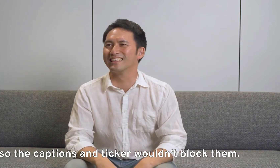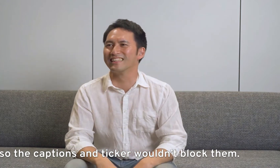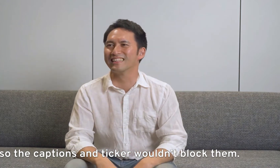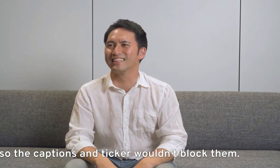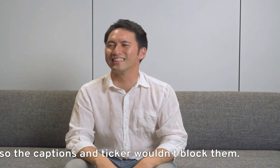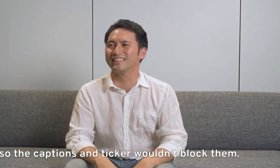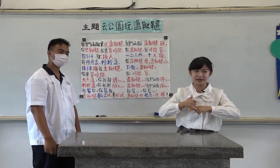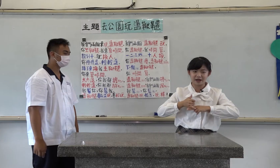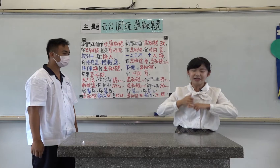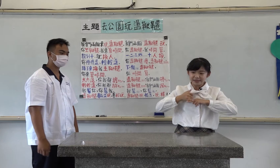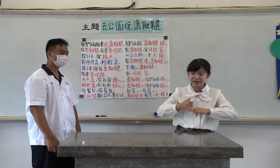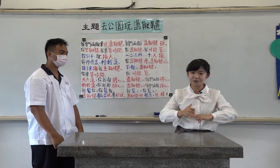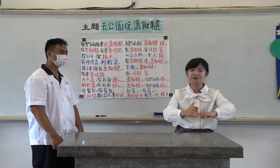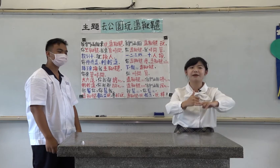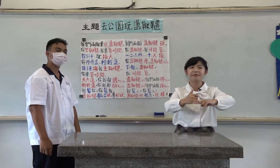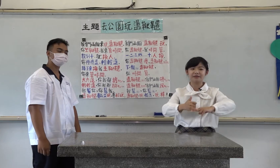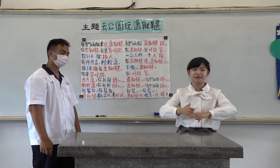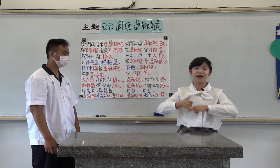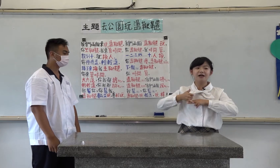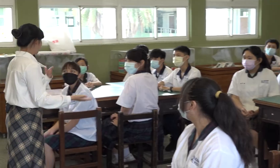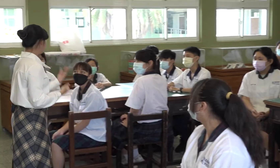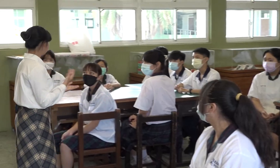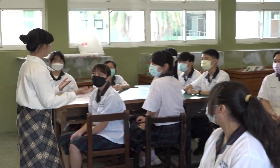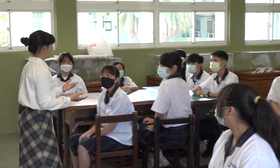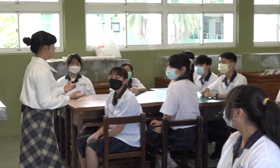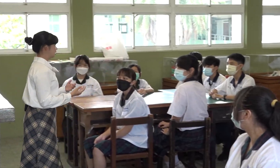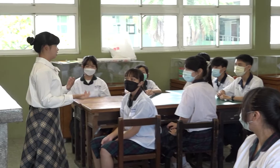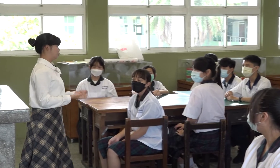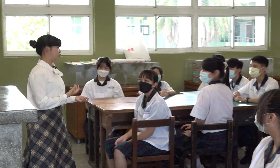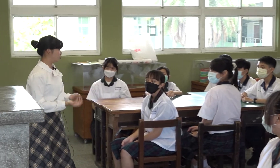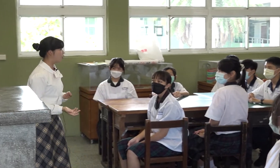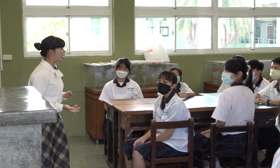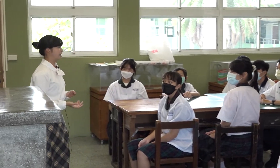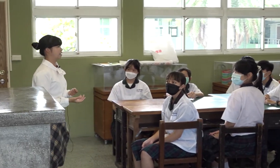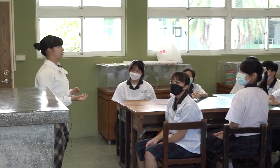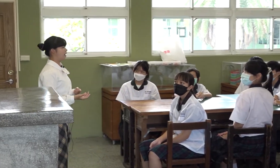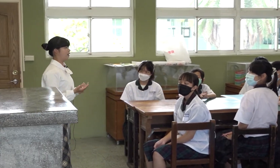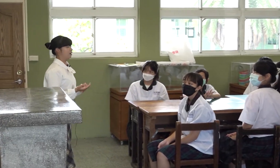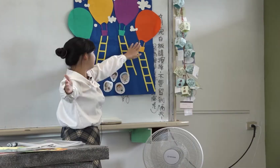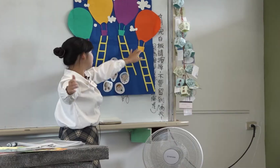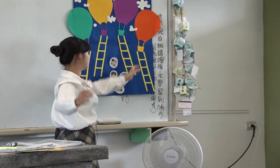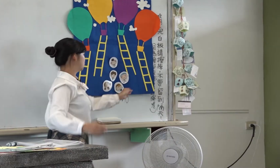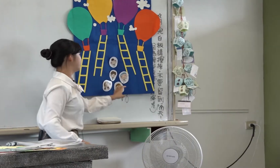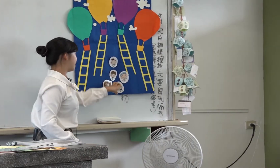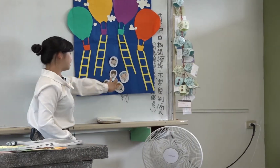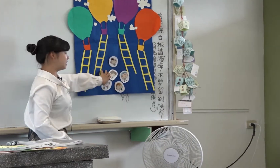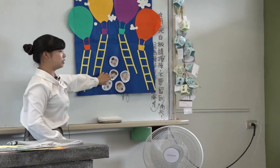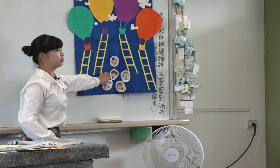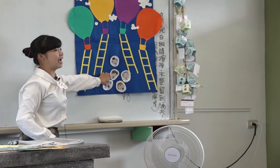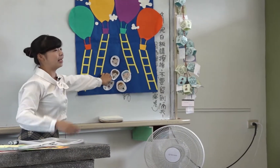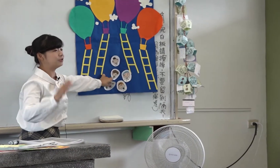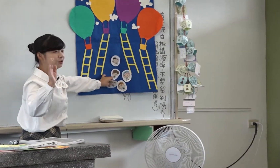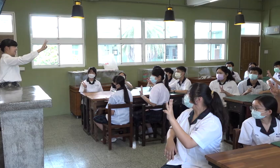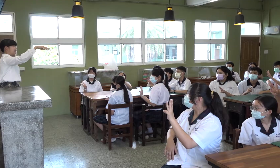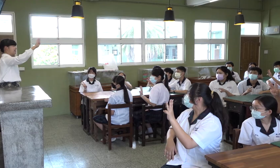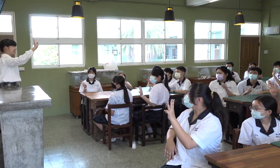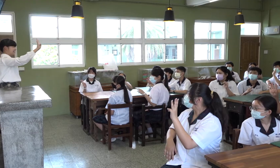them. Mike says that offering sign language in all of Taiwan schools will help the language bridge the divide between deaf